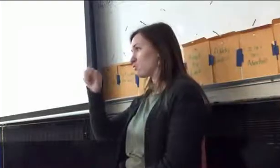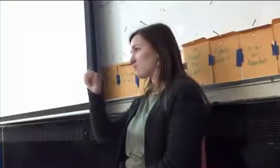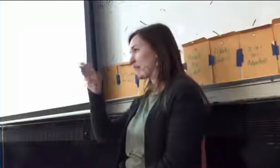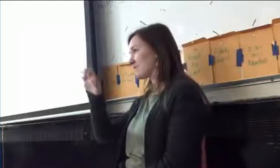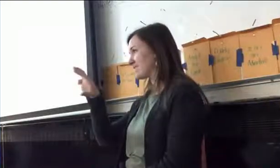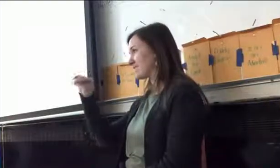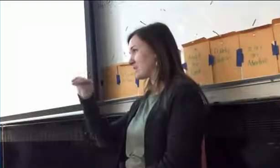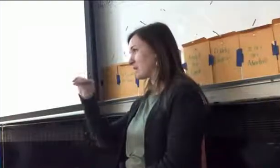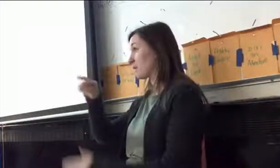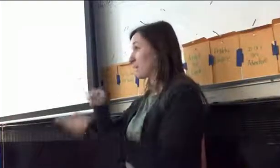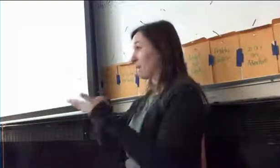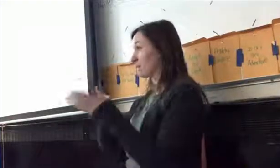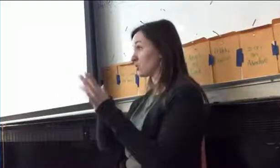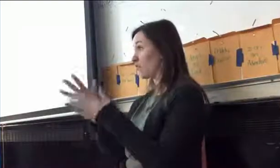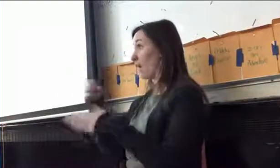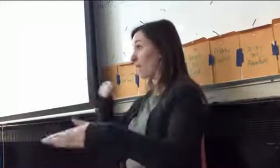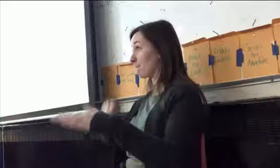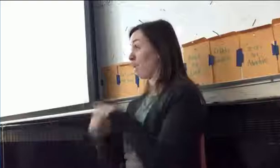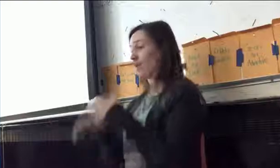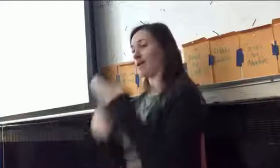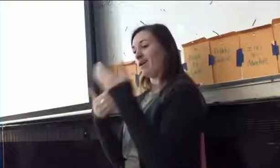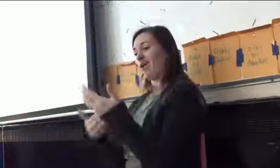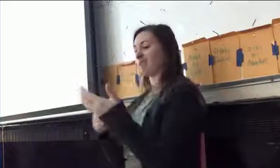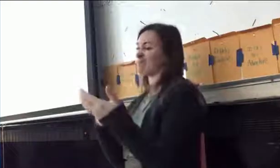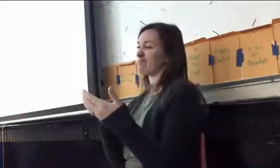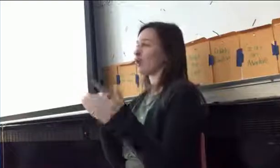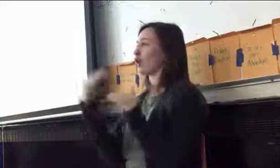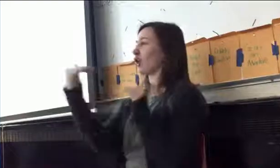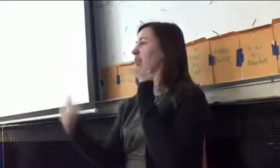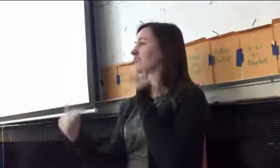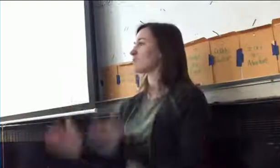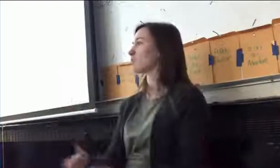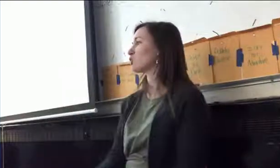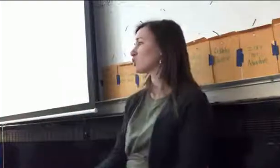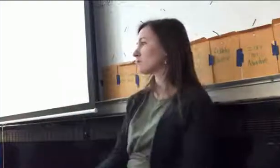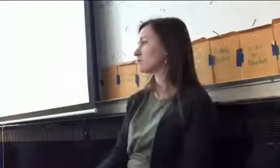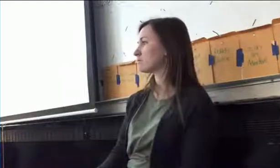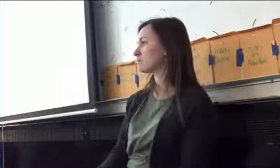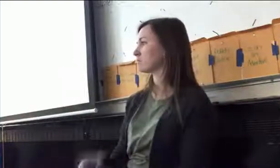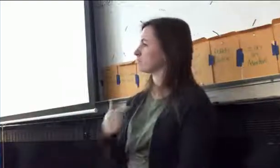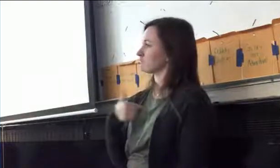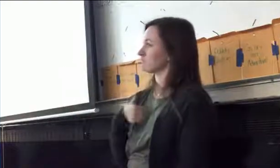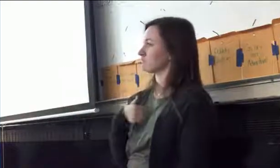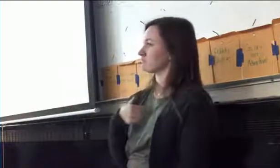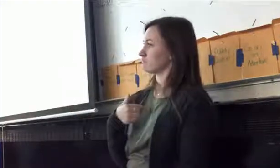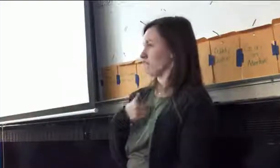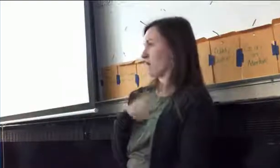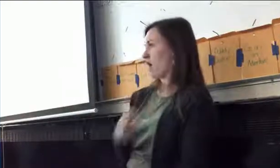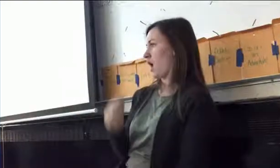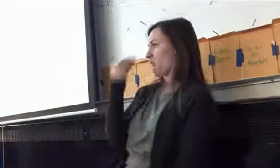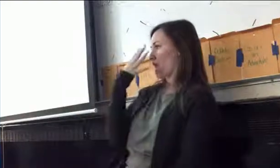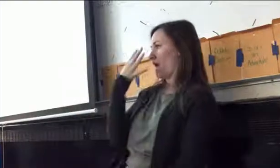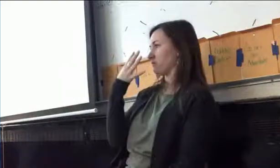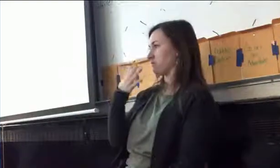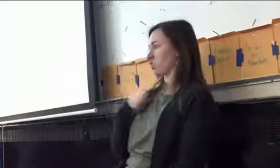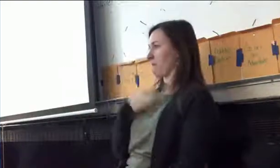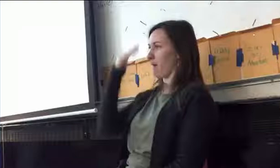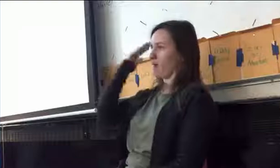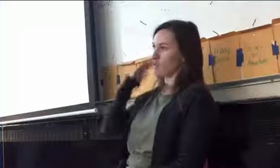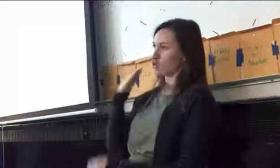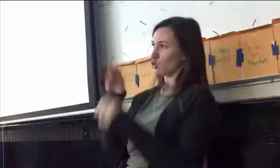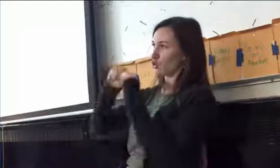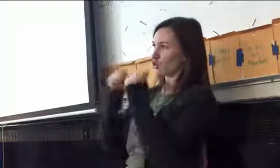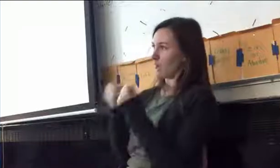that you are lesser of a person than myself. Now, this right here, if you will highlight on your paper on the first bullet, it